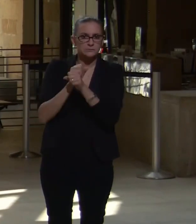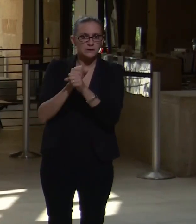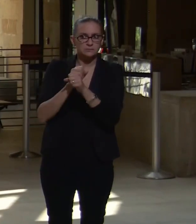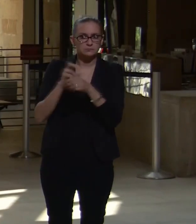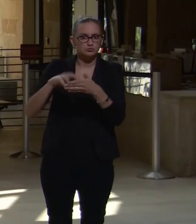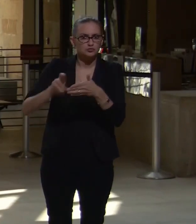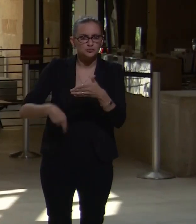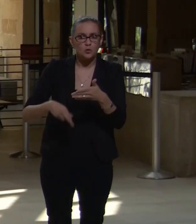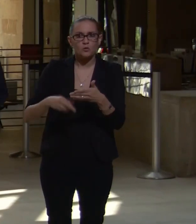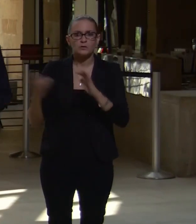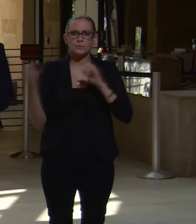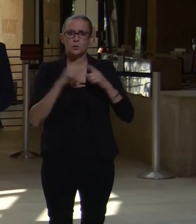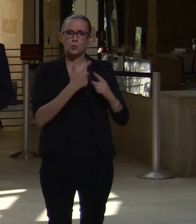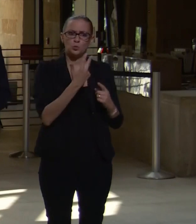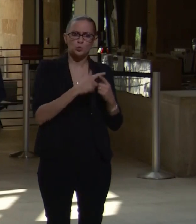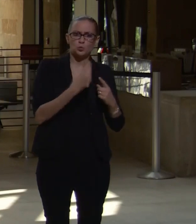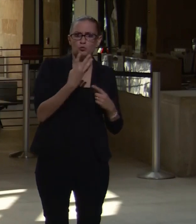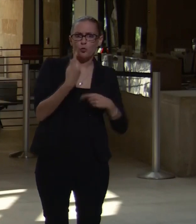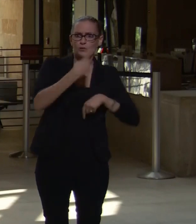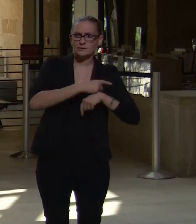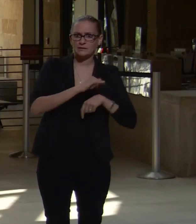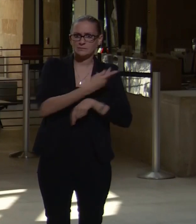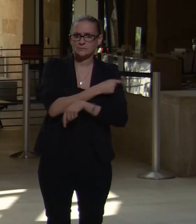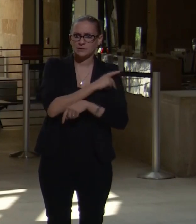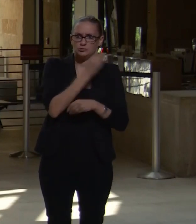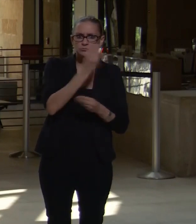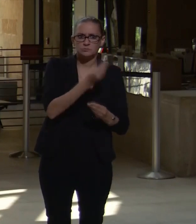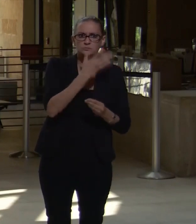opposed to the 3 to 4 days that patients are being told?